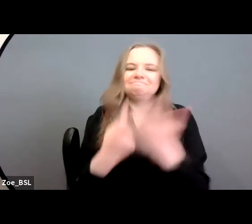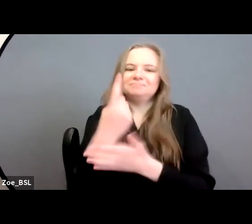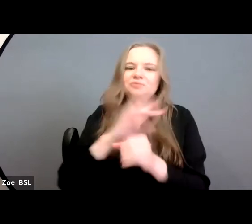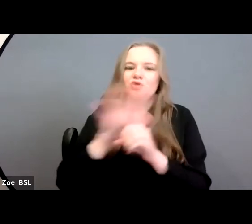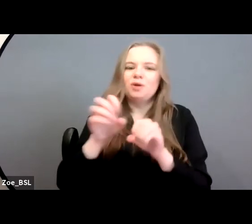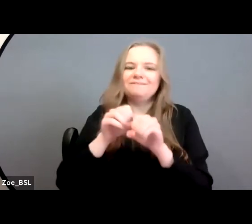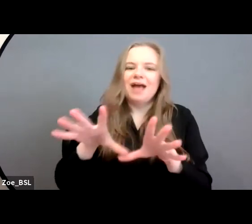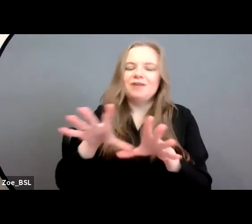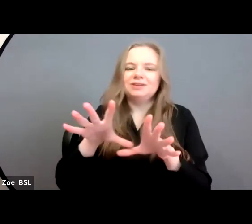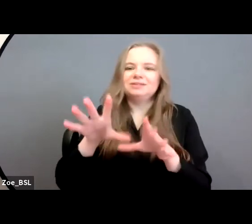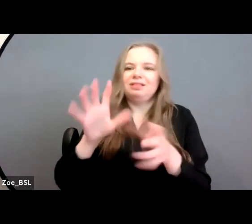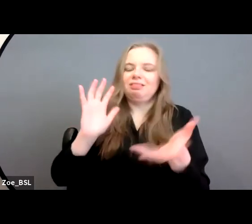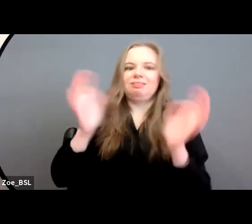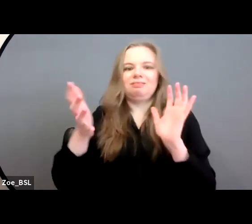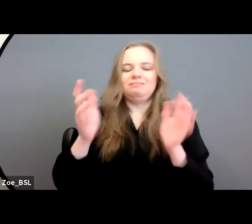for that